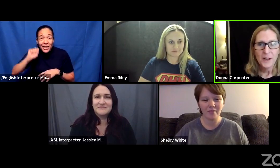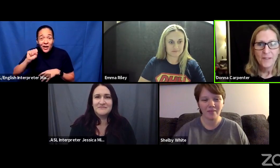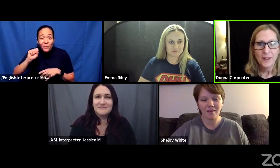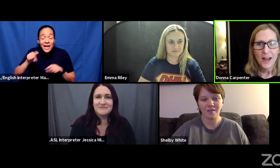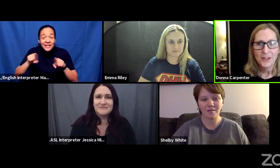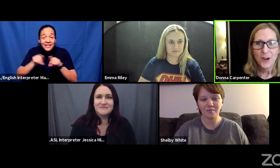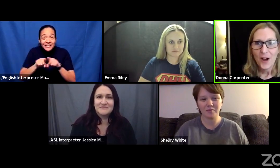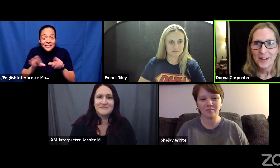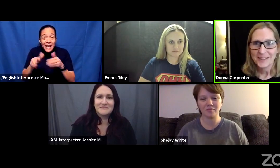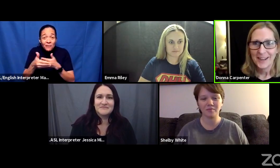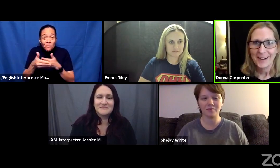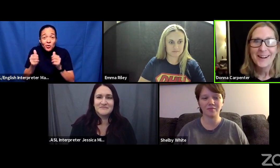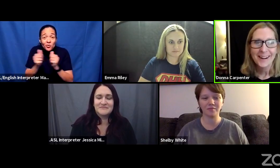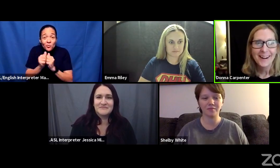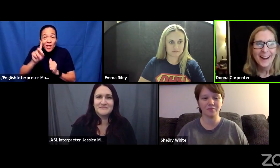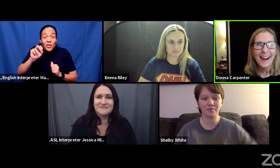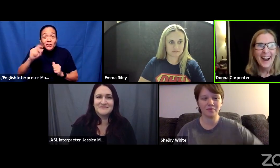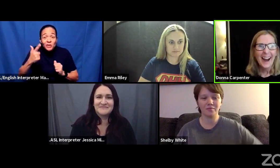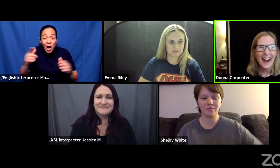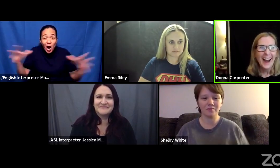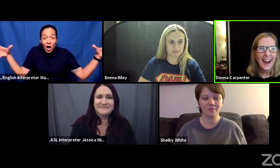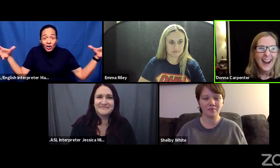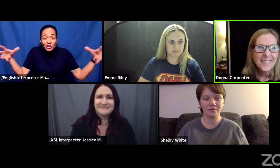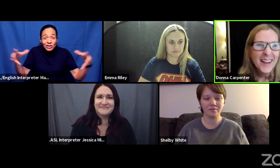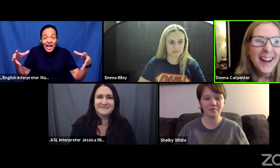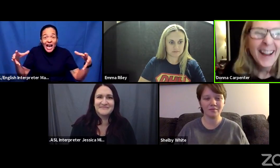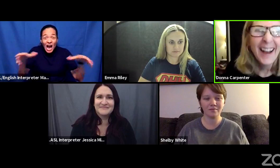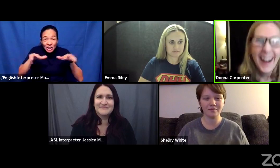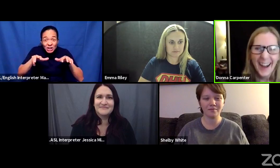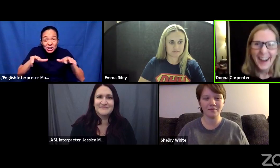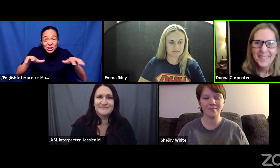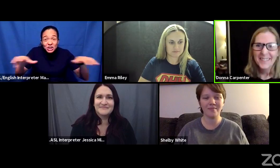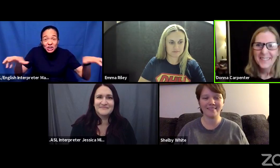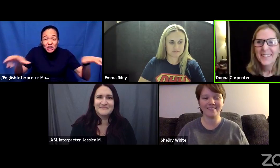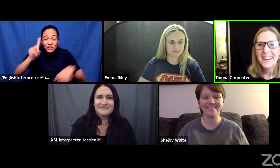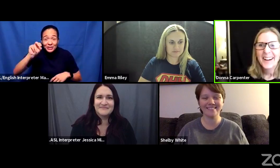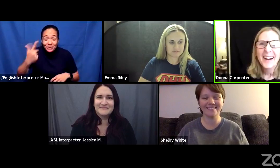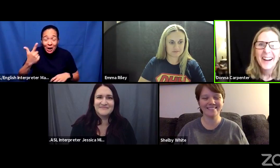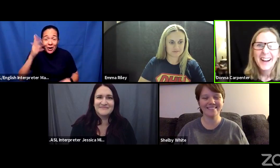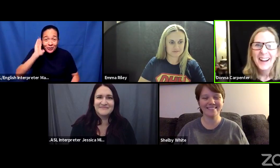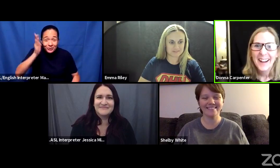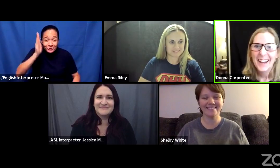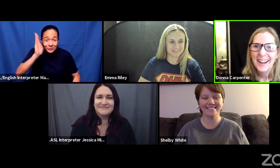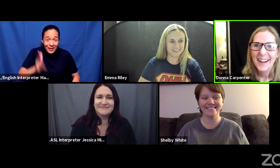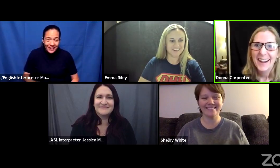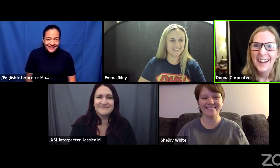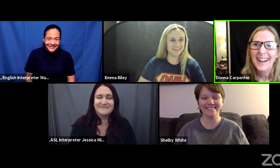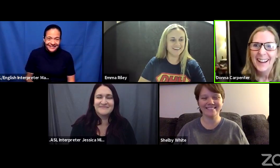dogs, we'd have a lot of dogs there.